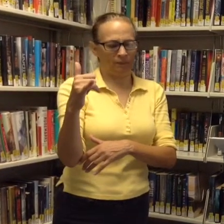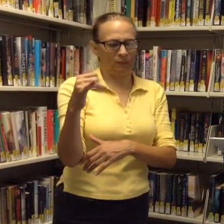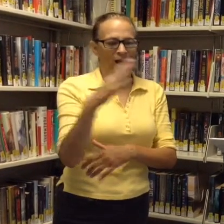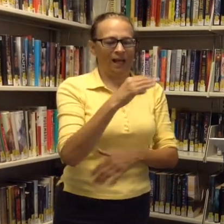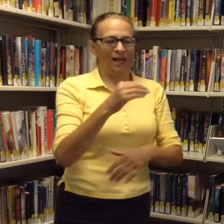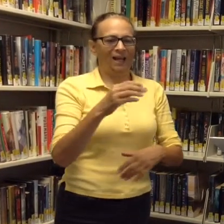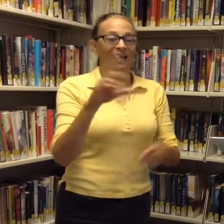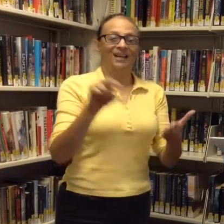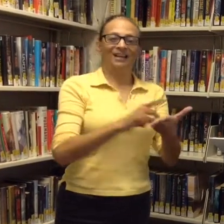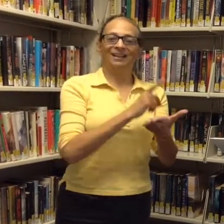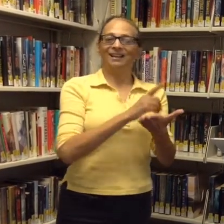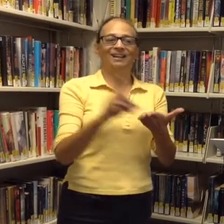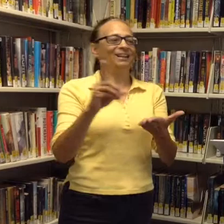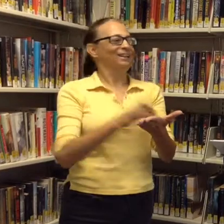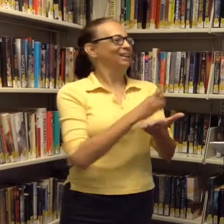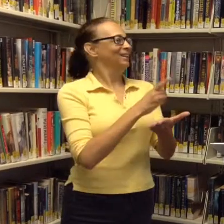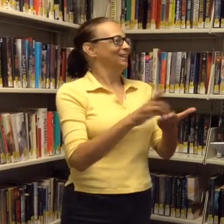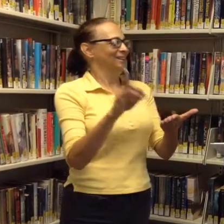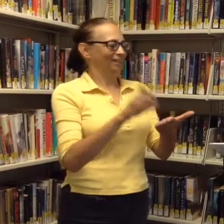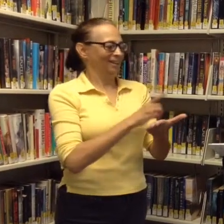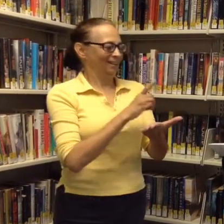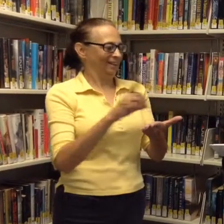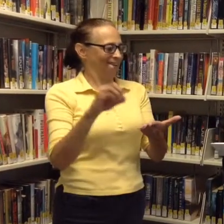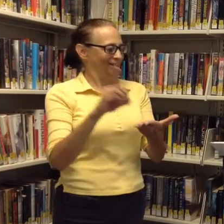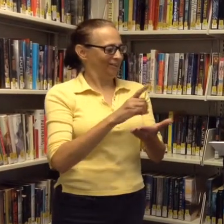and did a little dance.